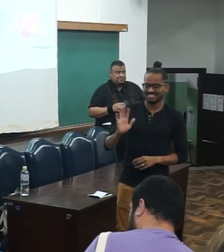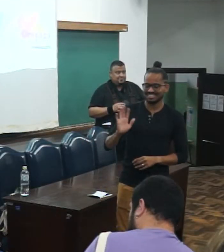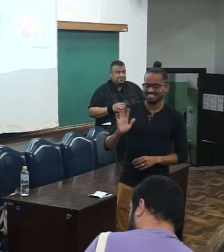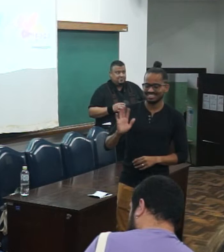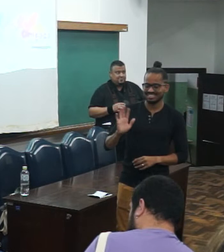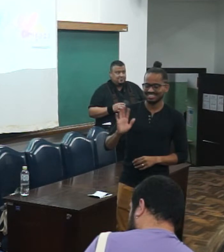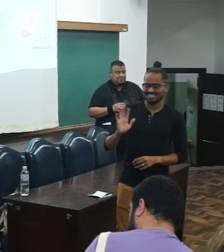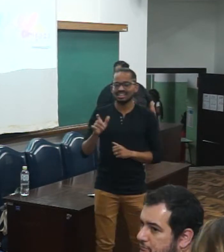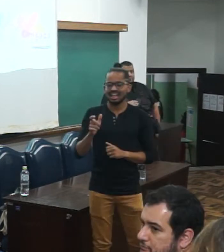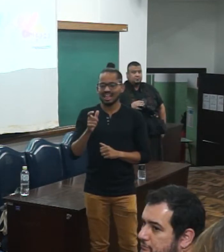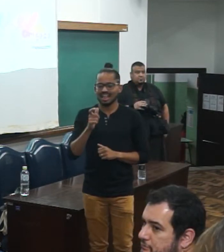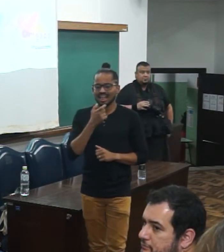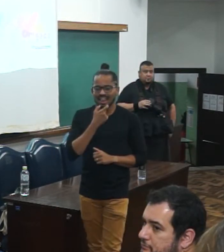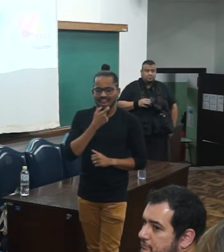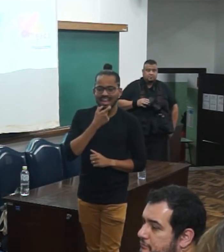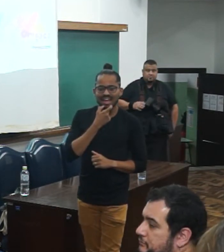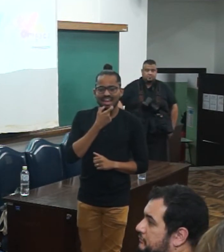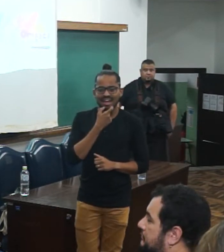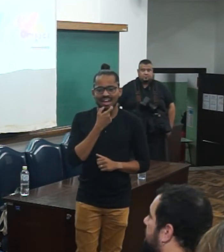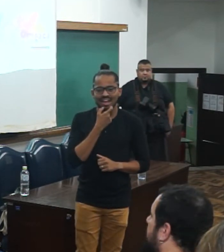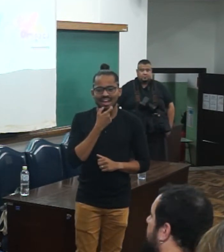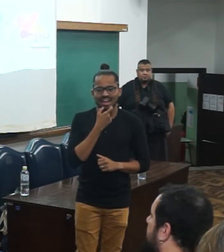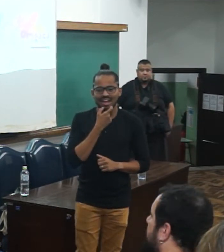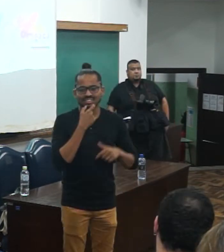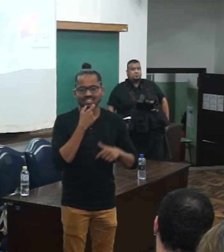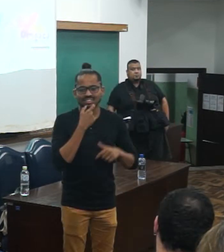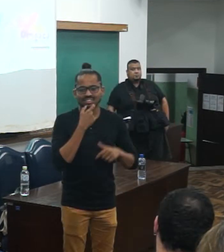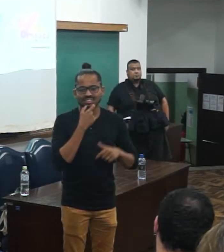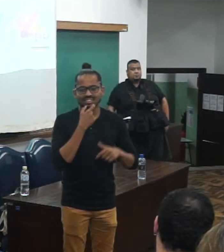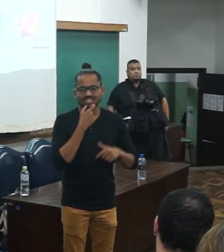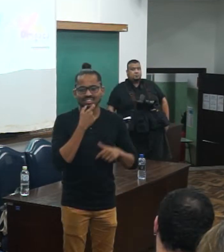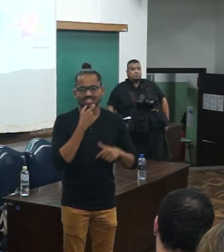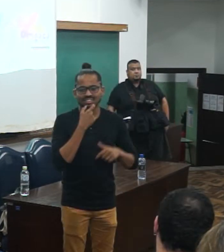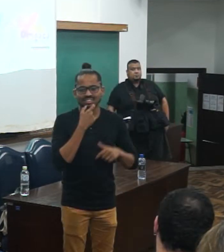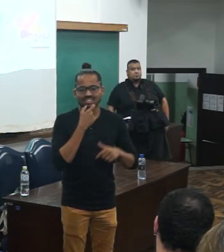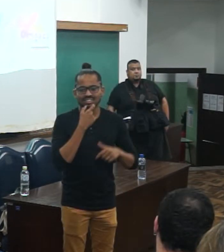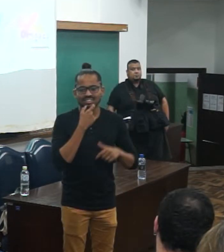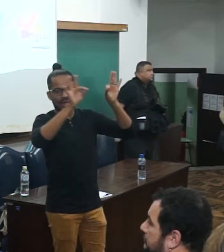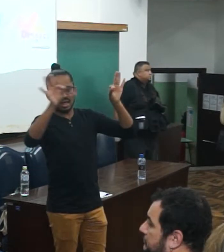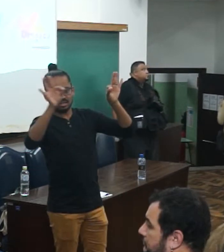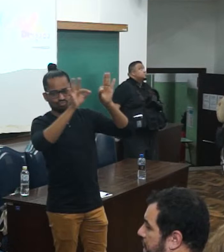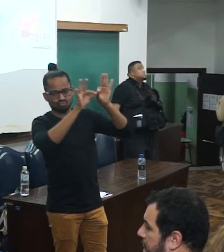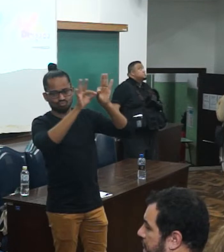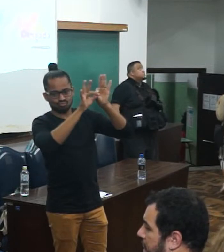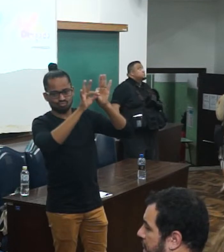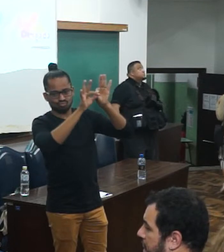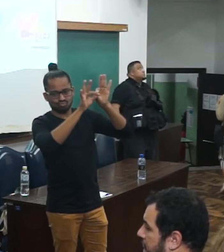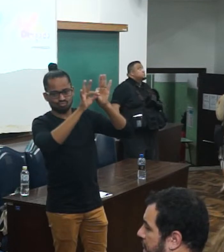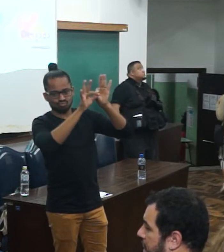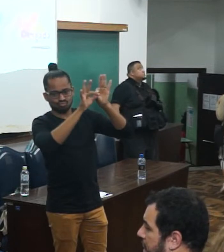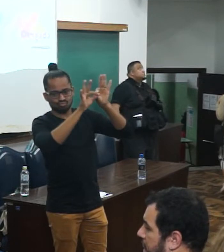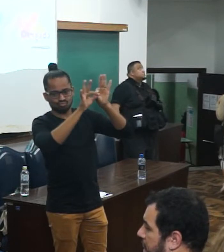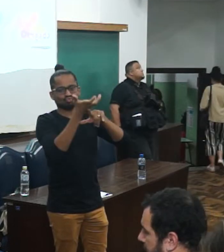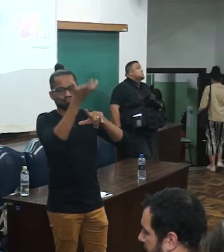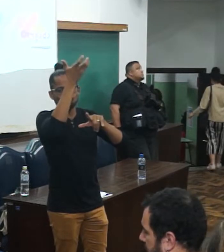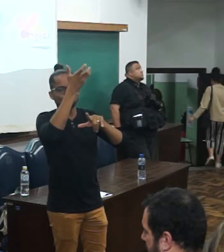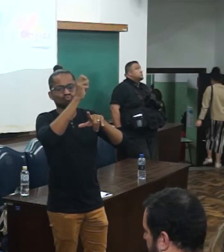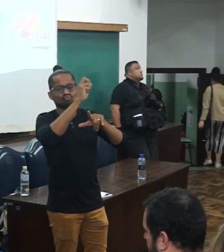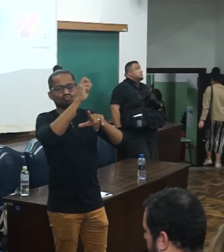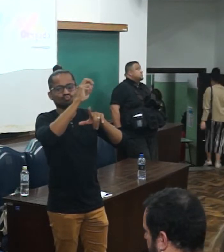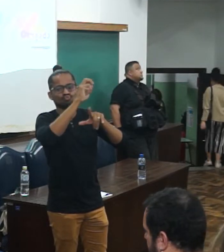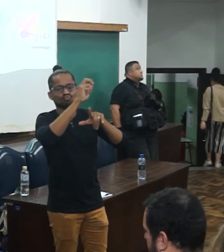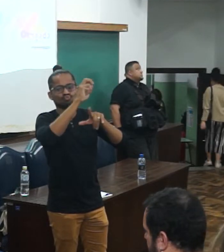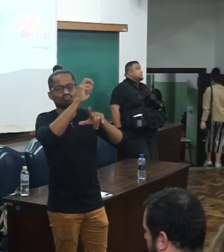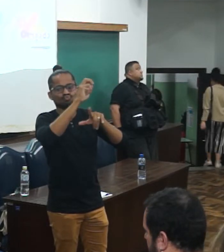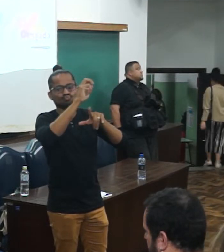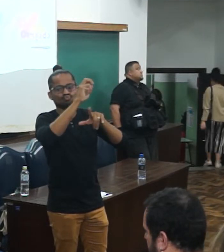In English, talking about the metrical structure, we have more stress or focus in the word